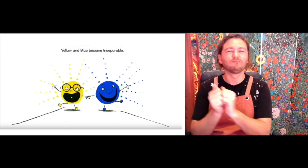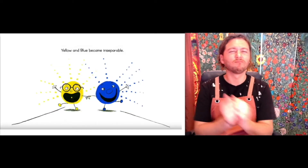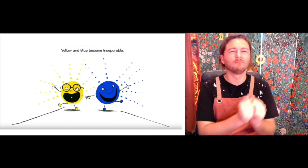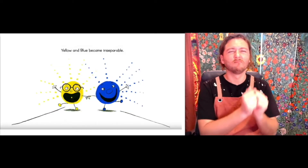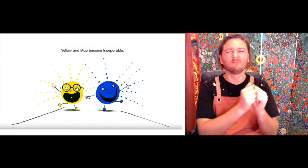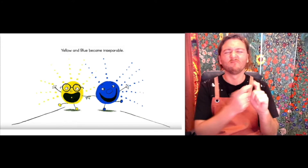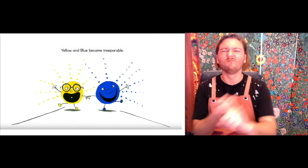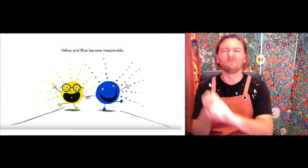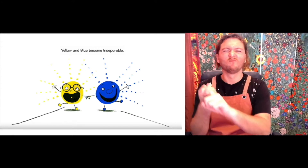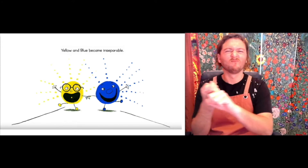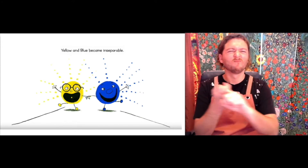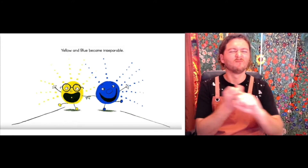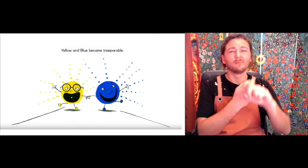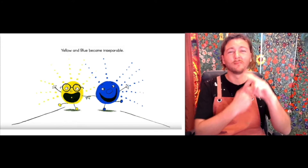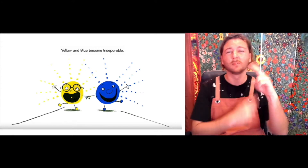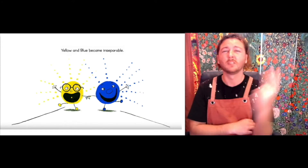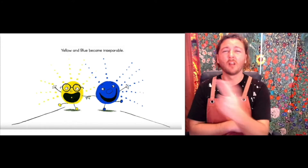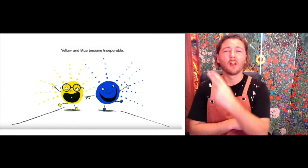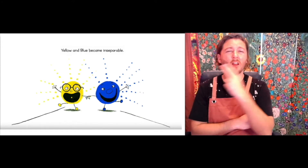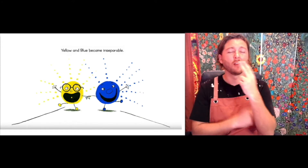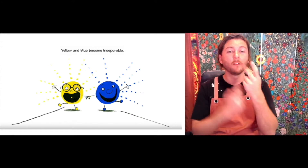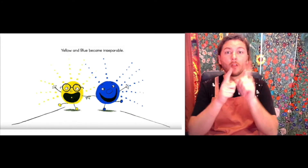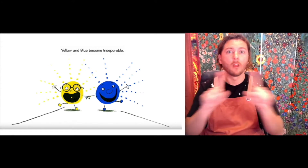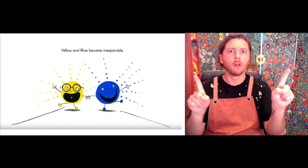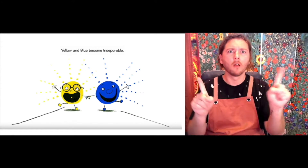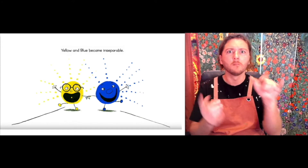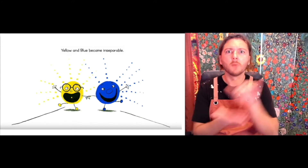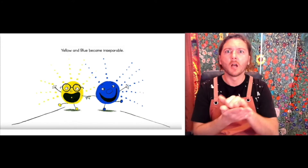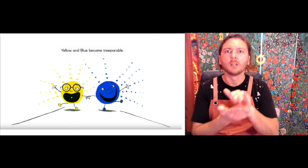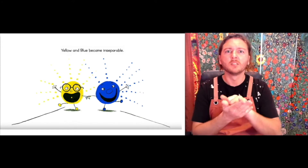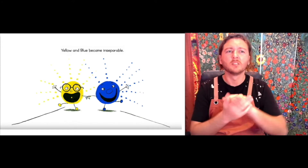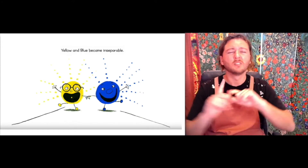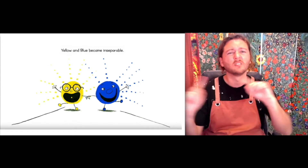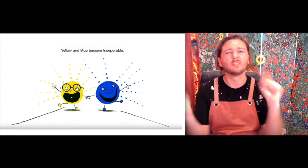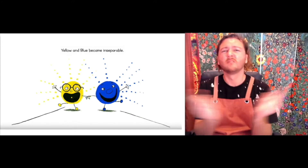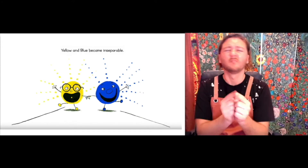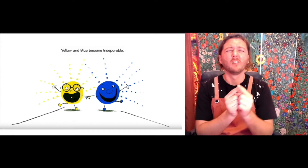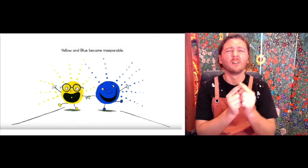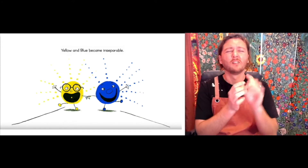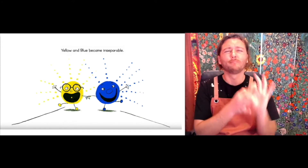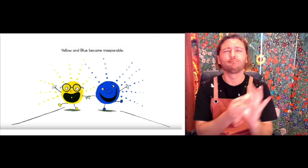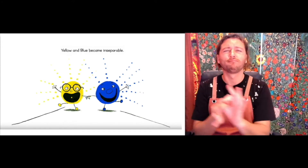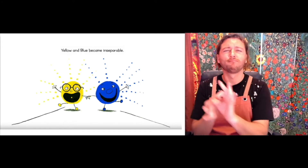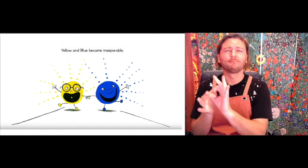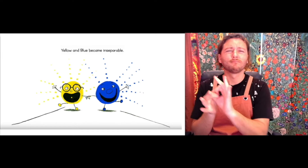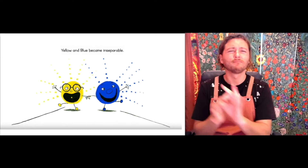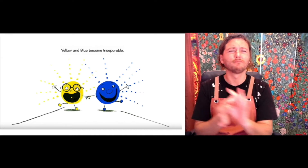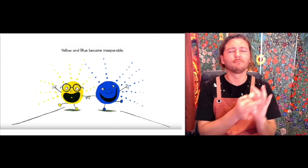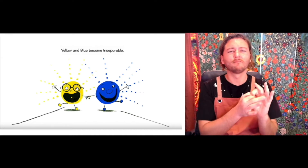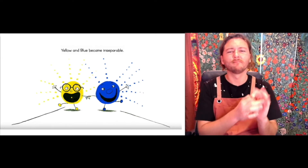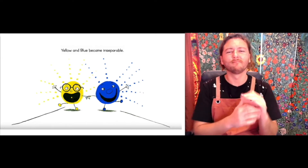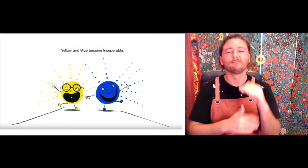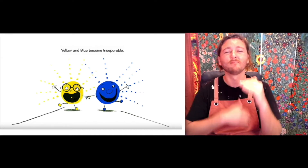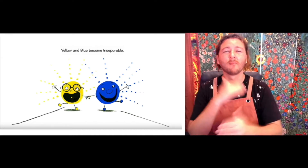The yellow and the blue became inseparable. There's no way these two could ever be